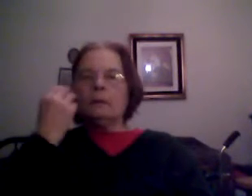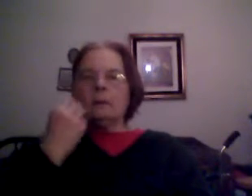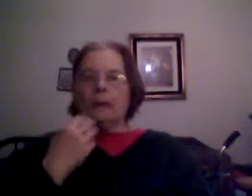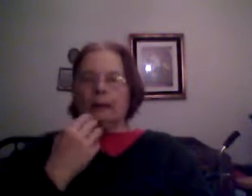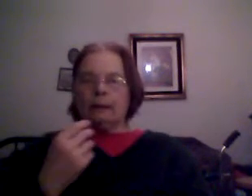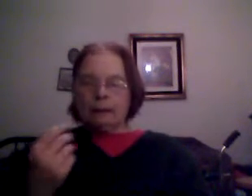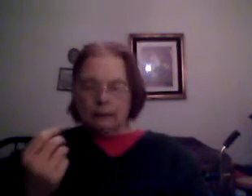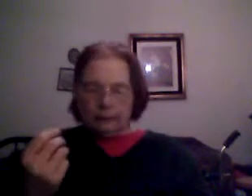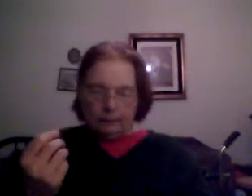plant.